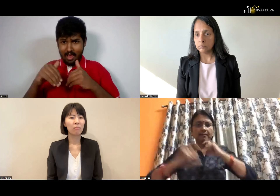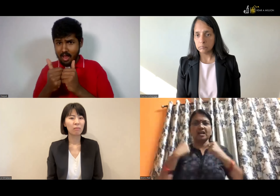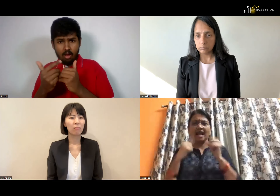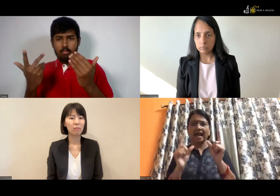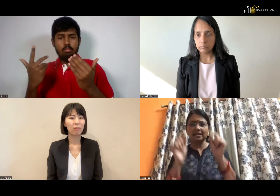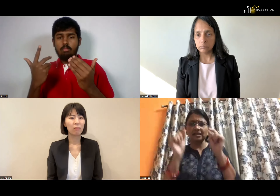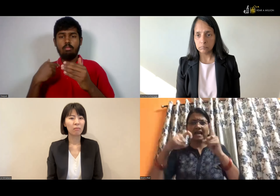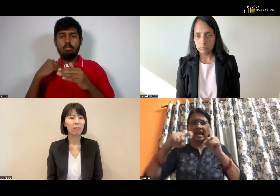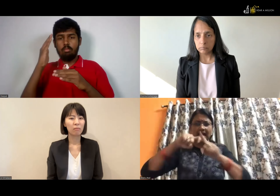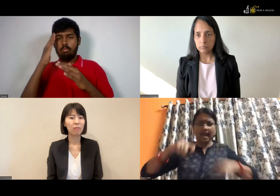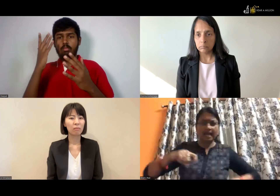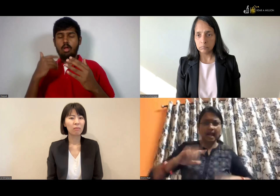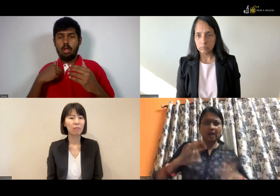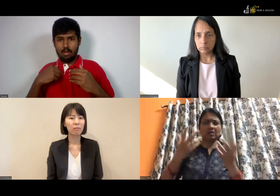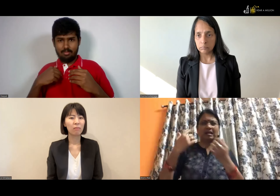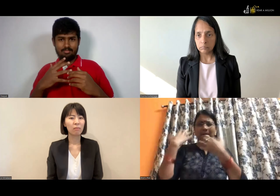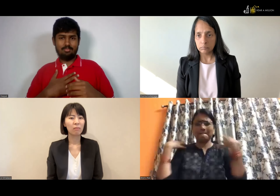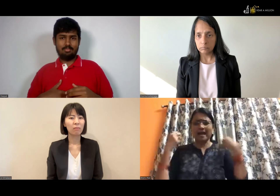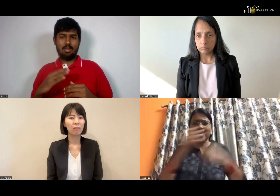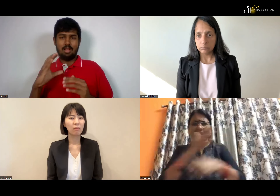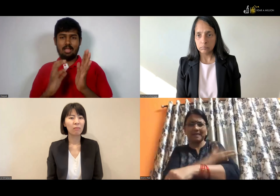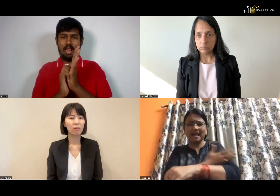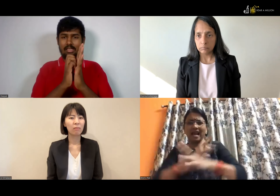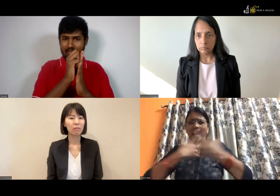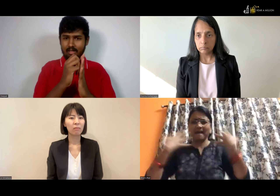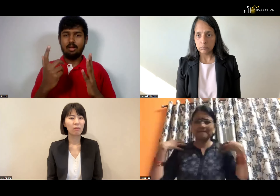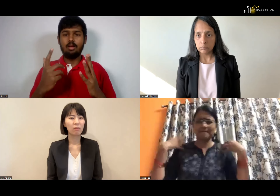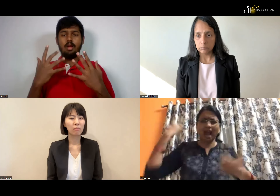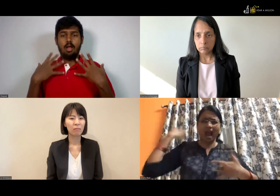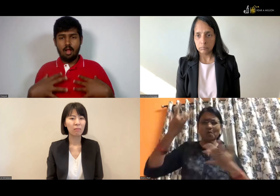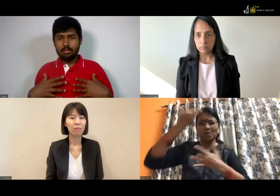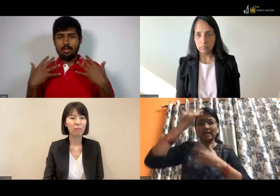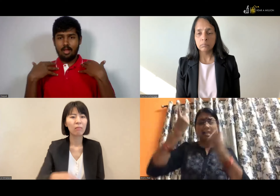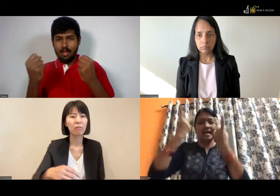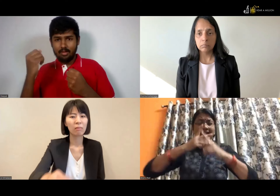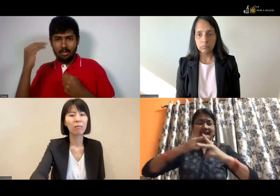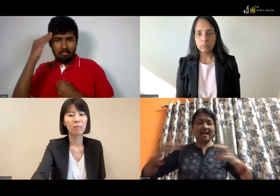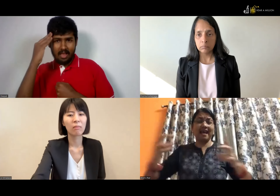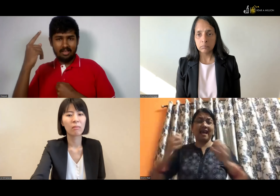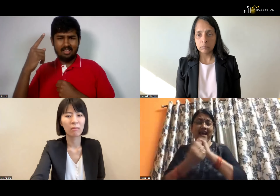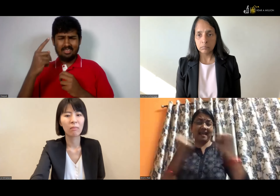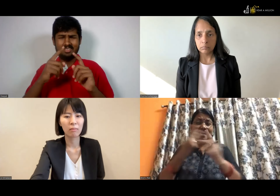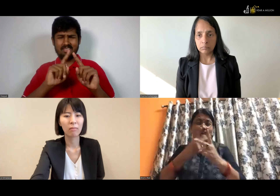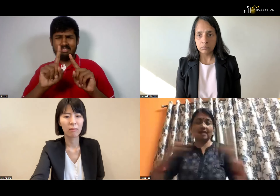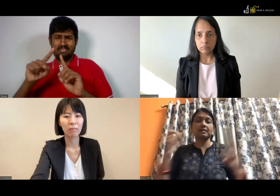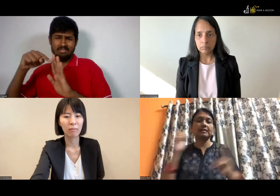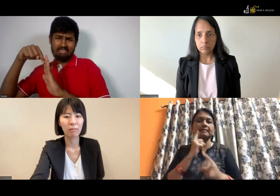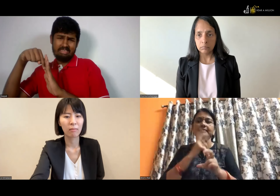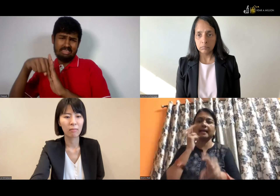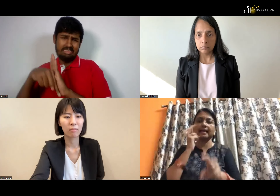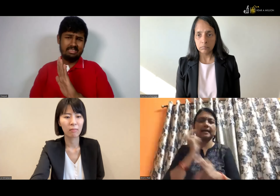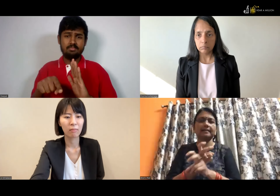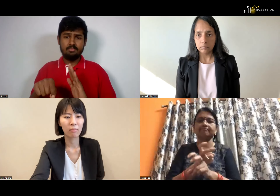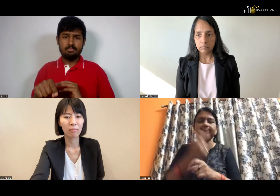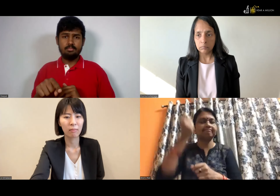not have the knowledge of the sign language. So also if we have any stone problem in kidney or we have back pain or any of